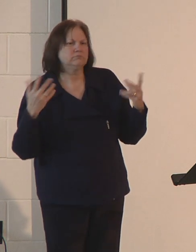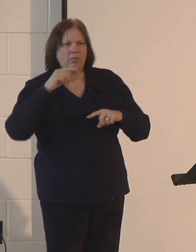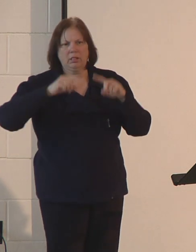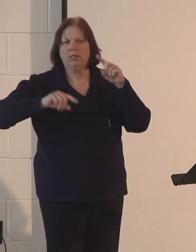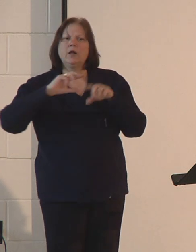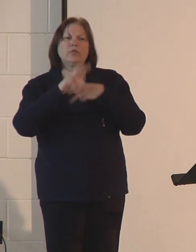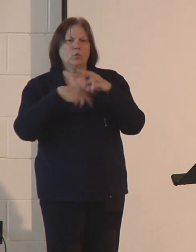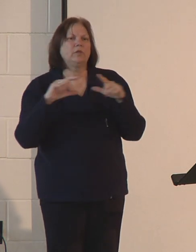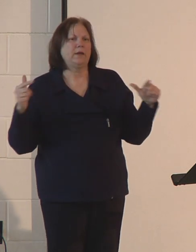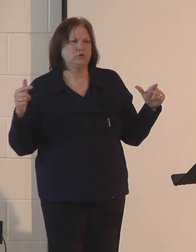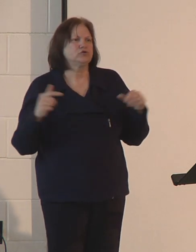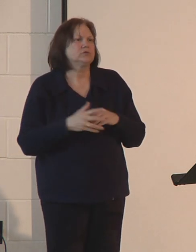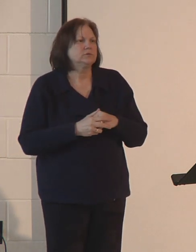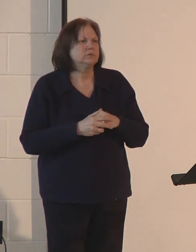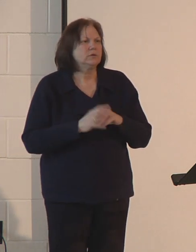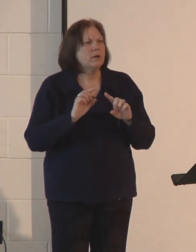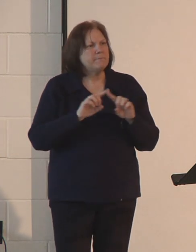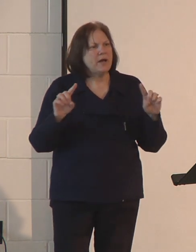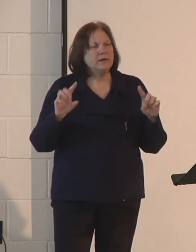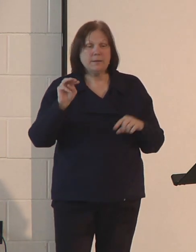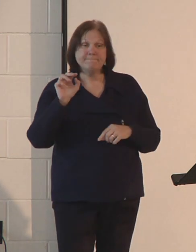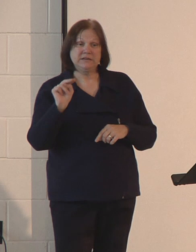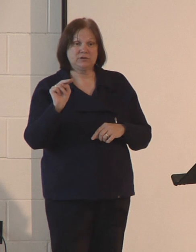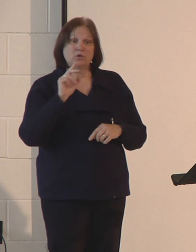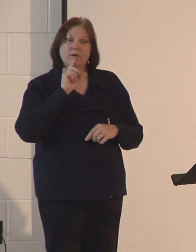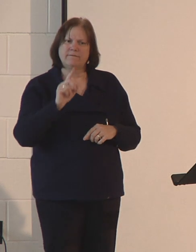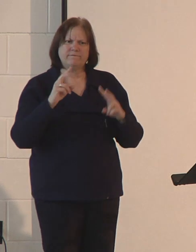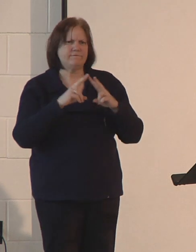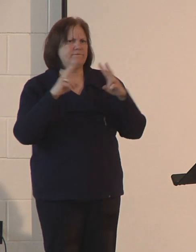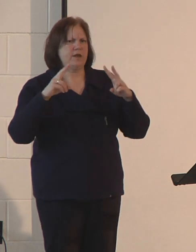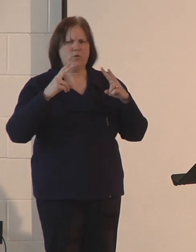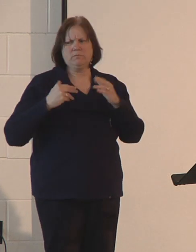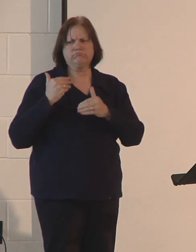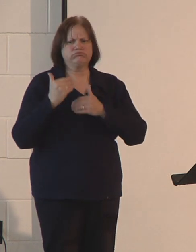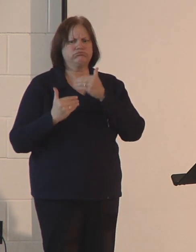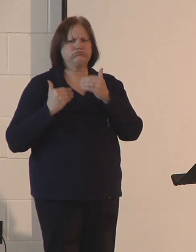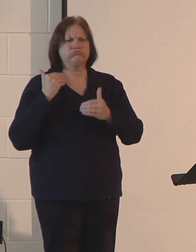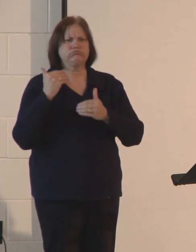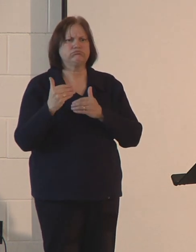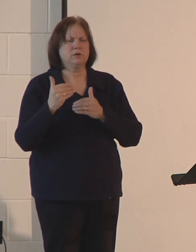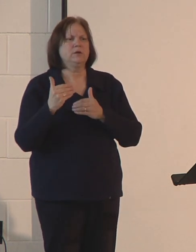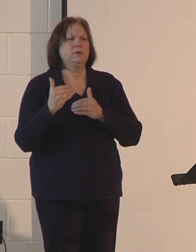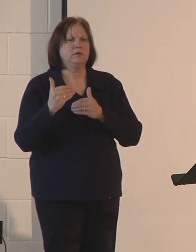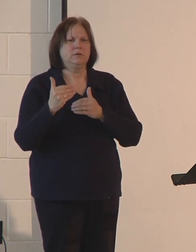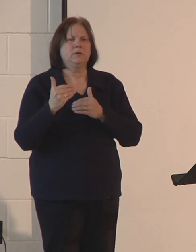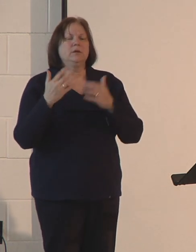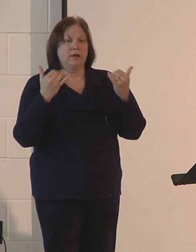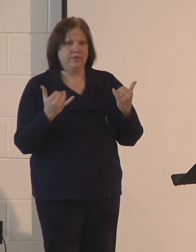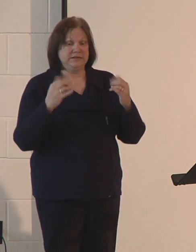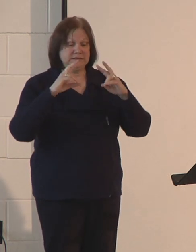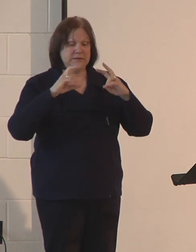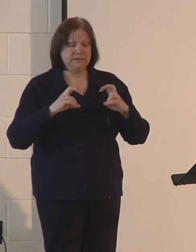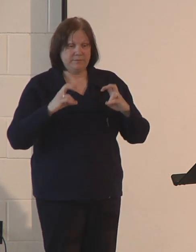world languages. However, Minnesota is very progressive in this assessment. So